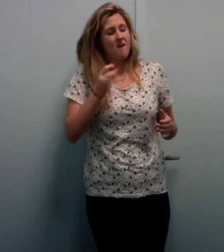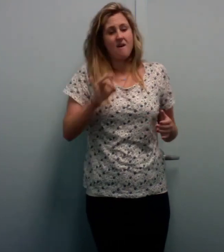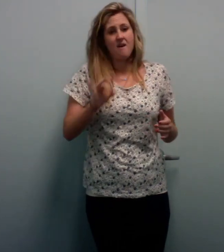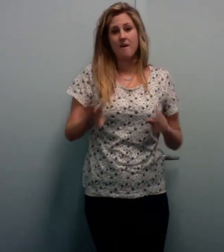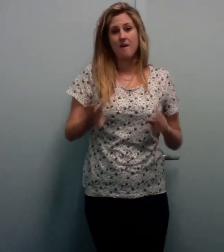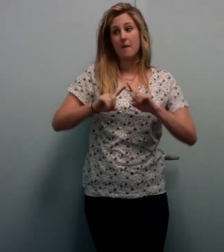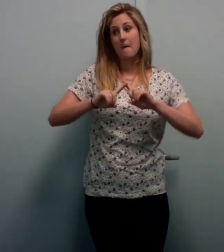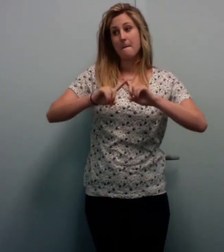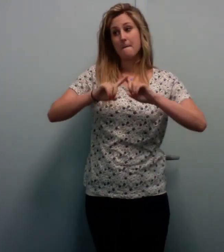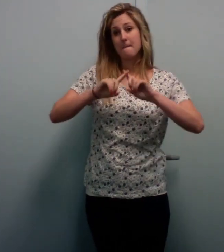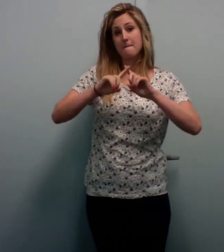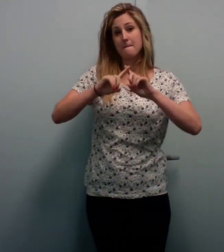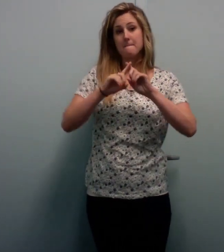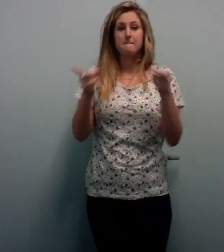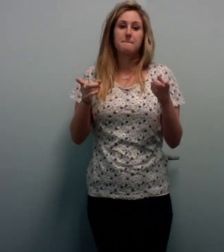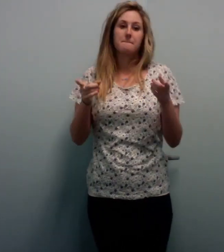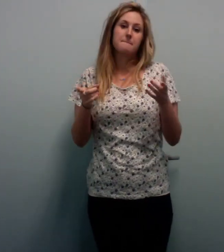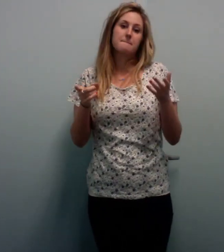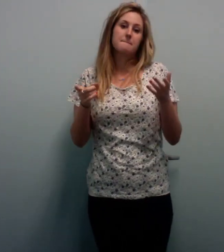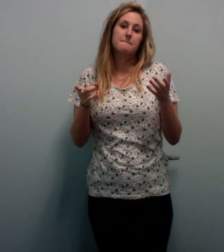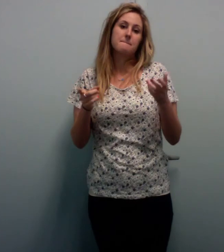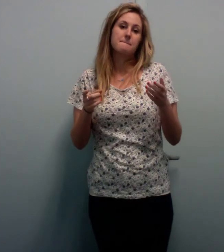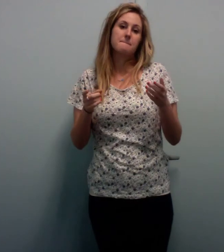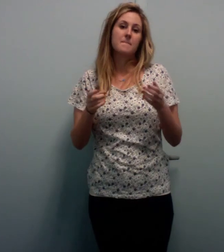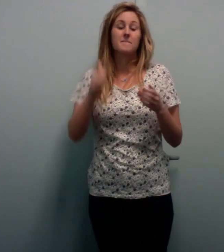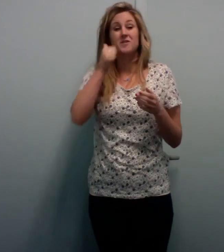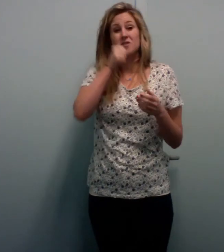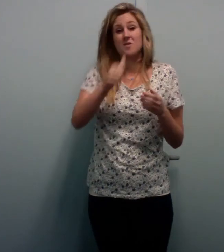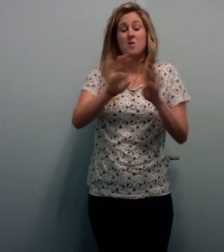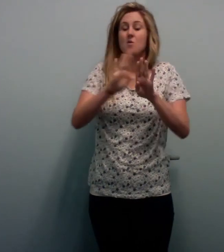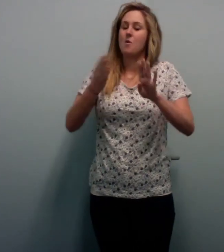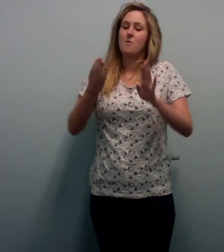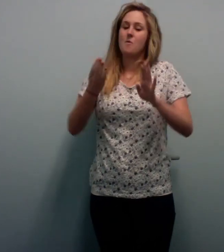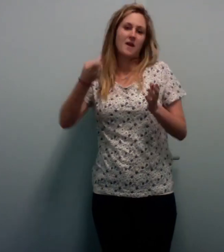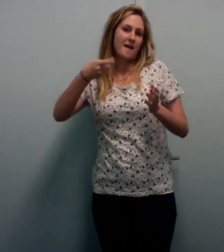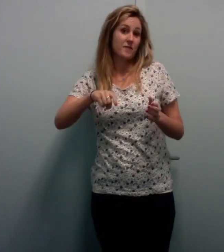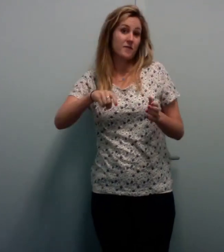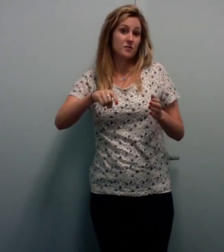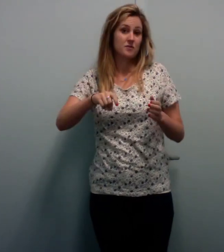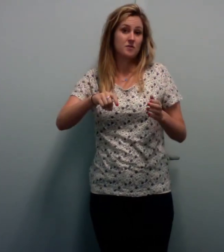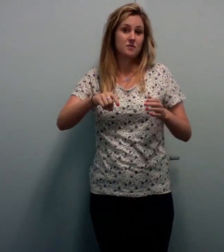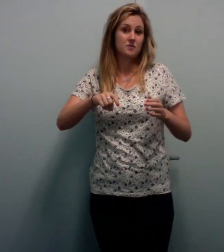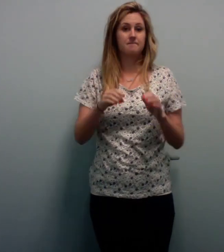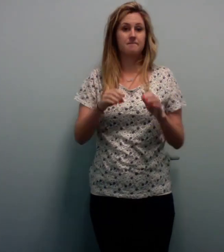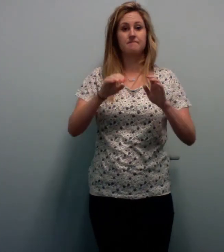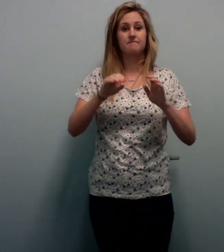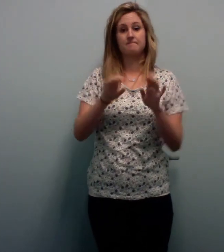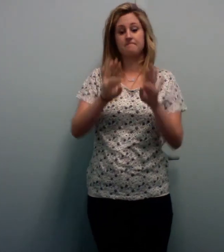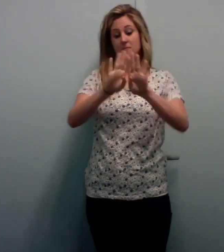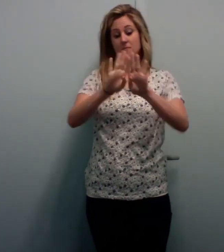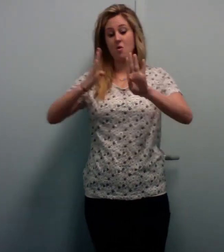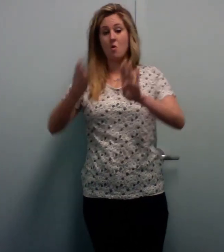here at the Bloomsburg Fairgrounds. The gates will be back open at 9 a.m. Suzanne Goldplan, East Bob 16, reporting live in Columbia County.